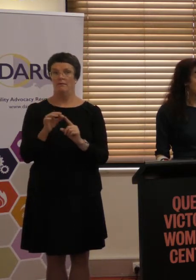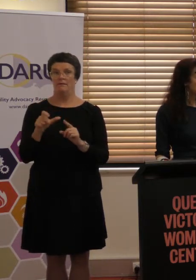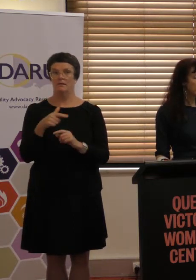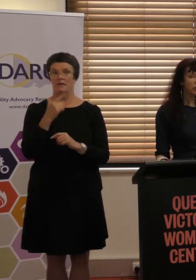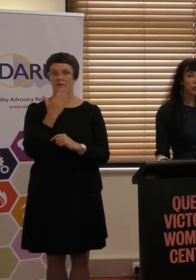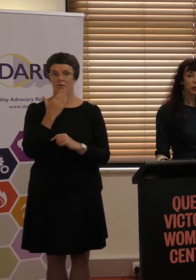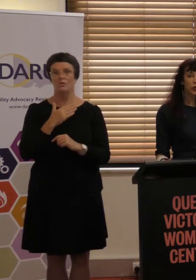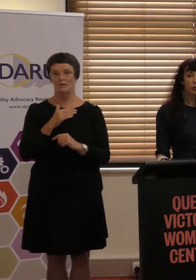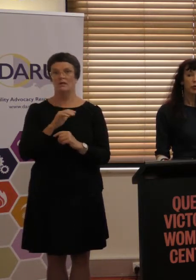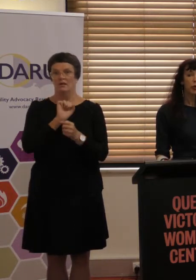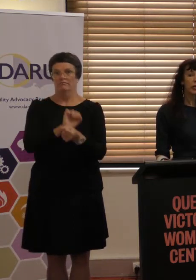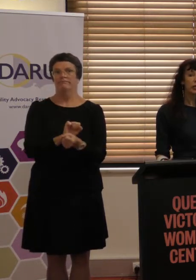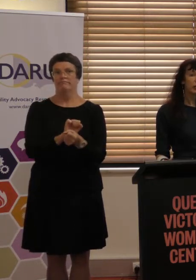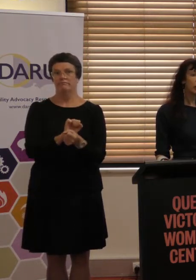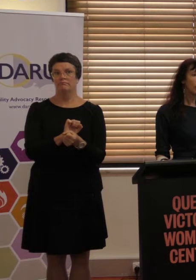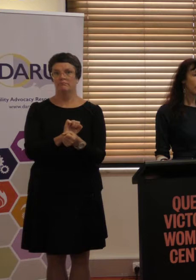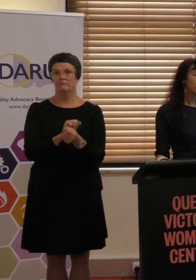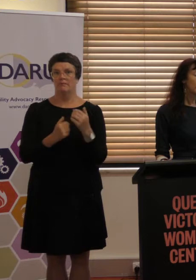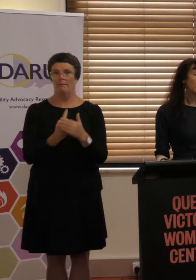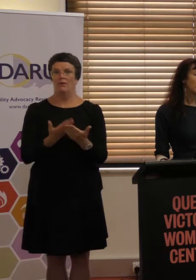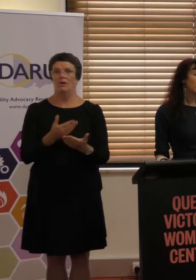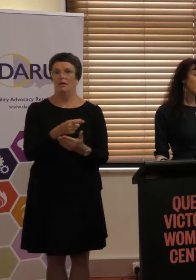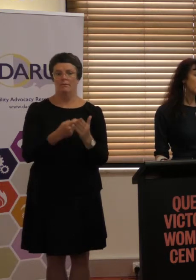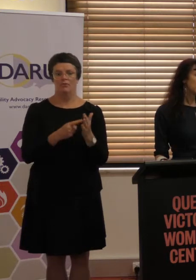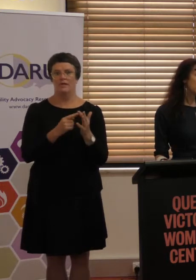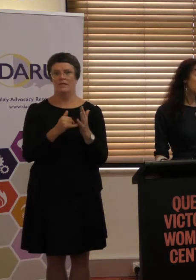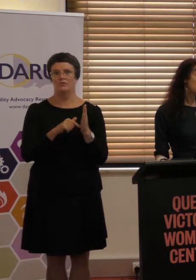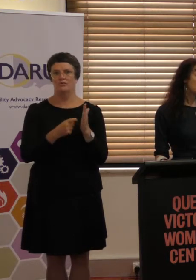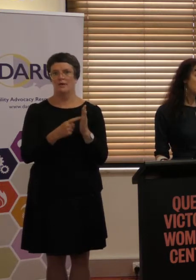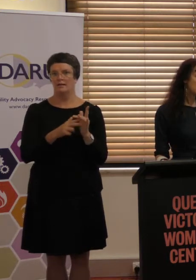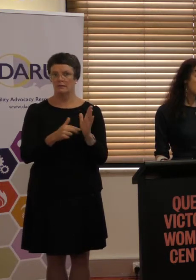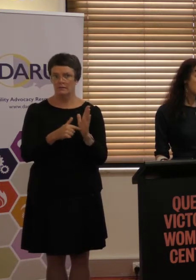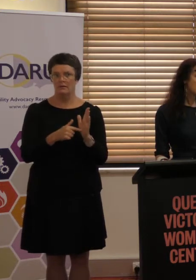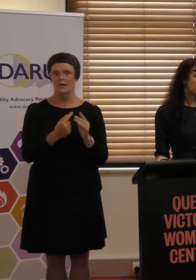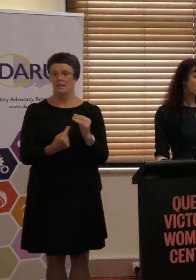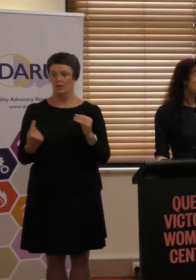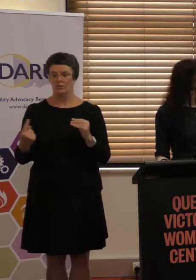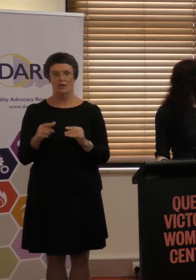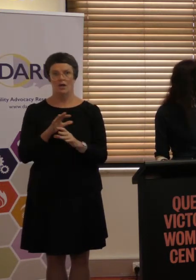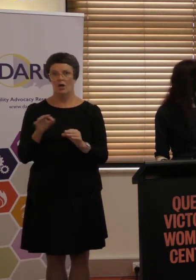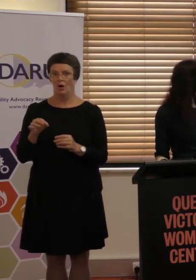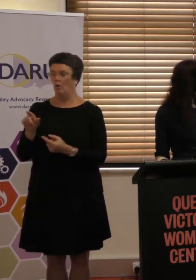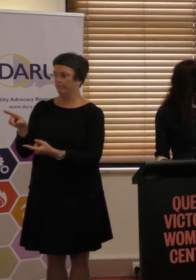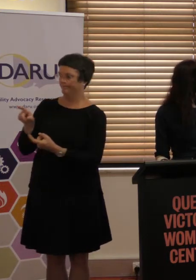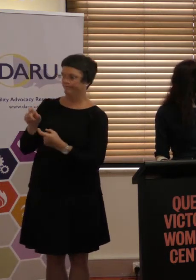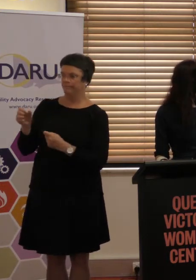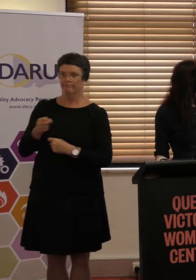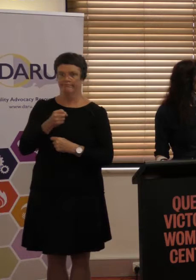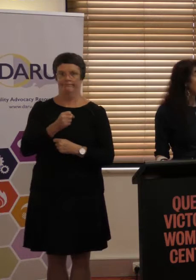him to restraint, seclusion, brought in no expert assistance to address his